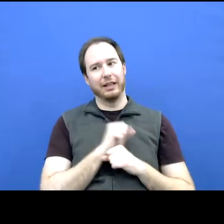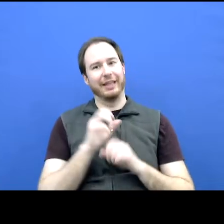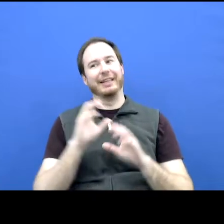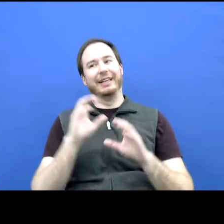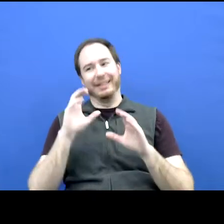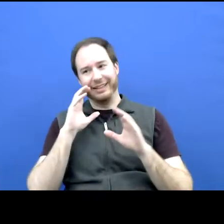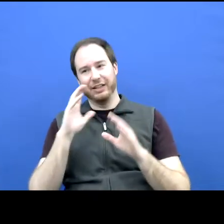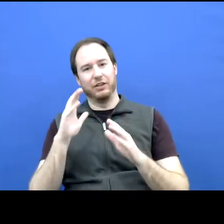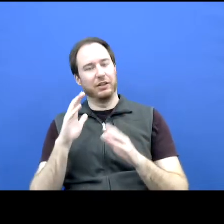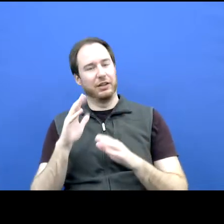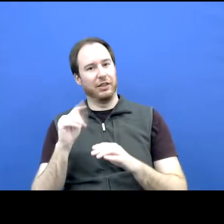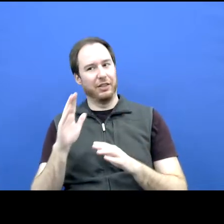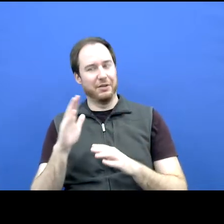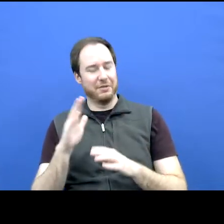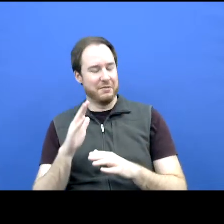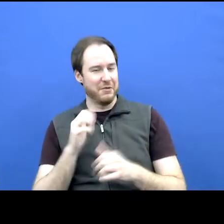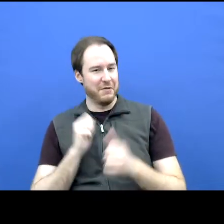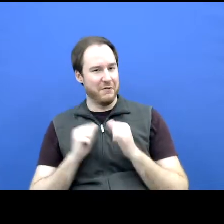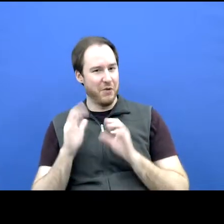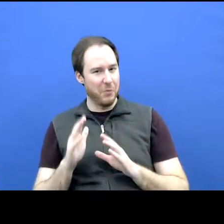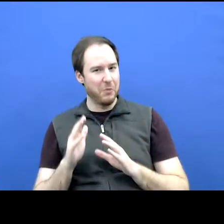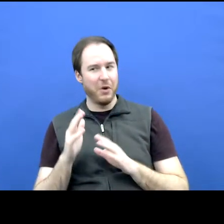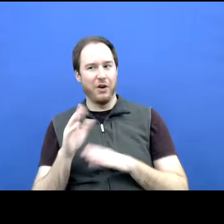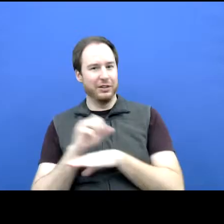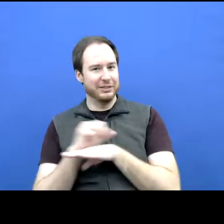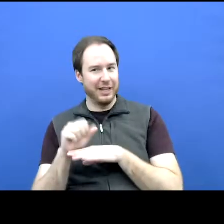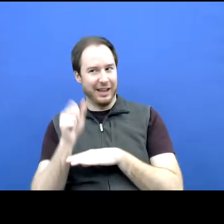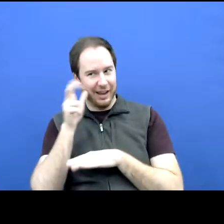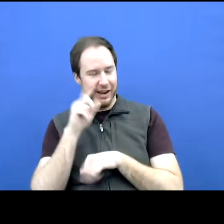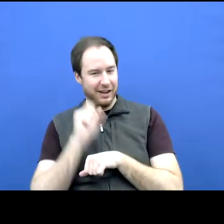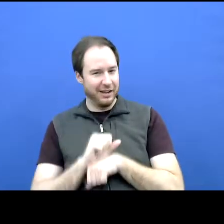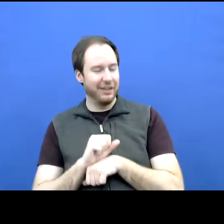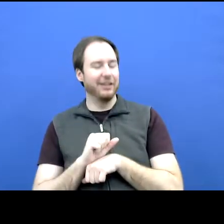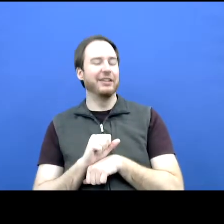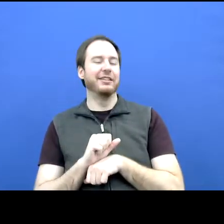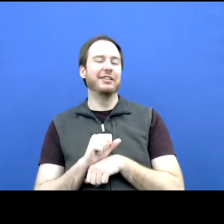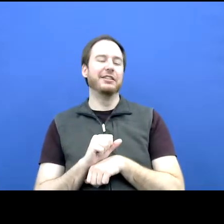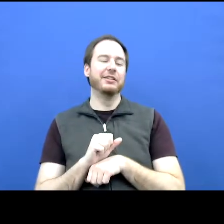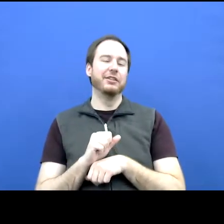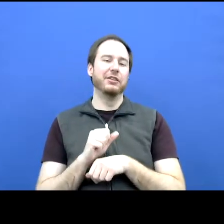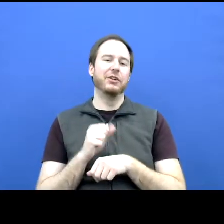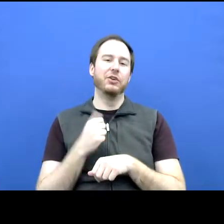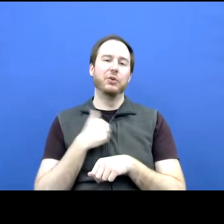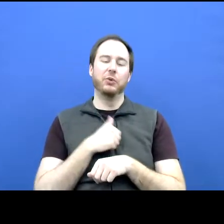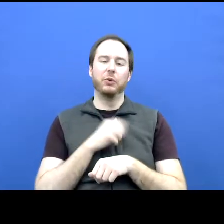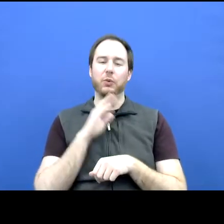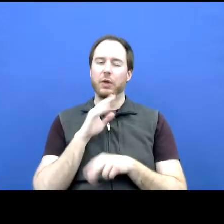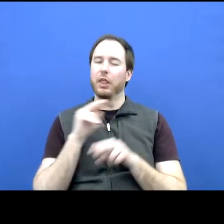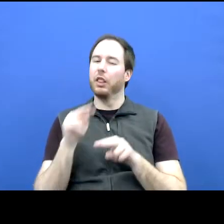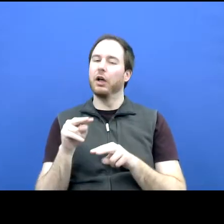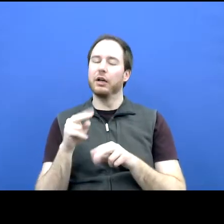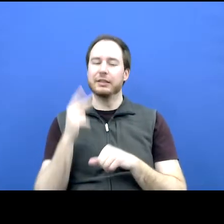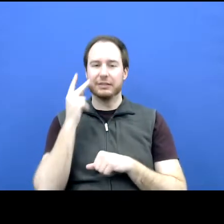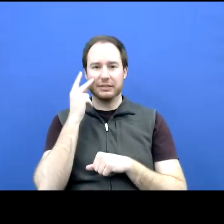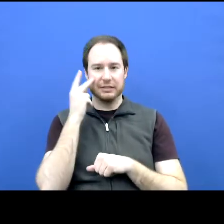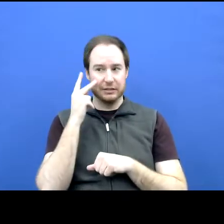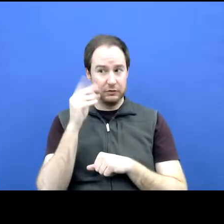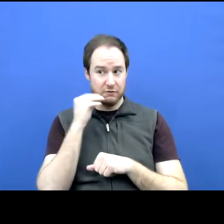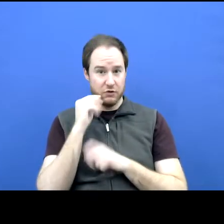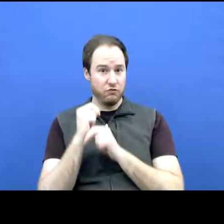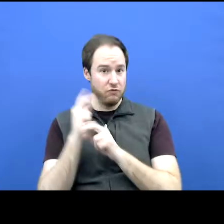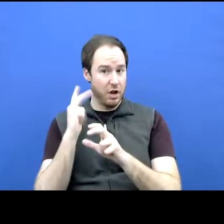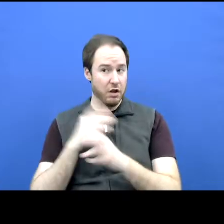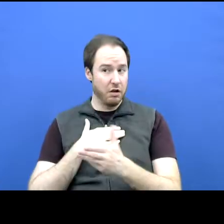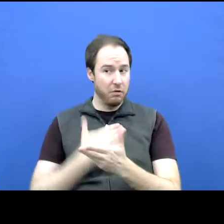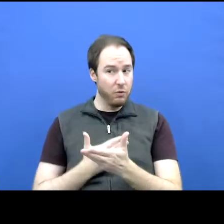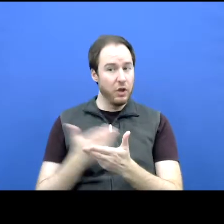the performers and understand what the person on stage is saying. And we are even going to look to see if any of the food trucks, if